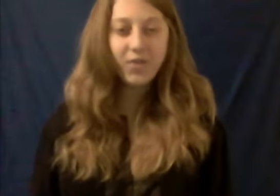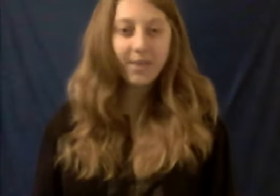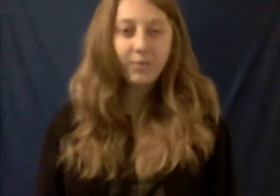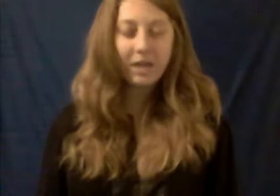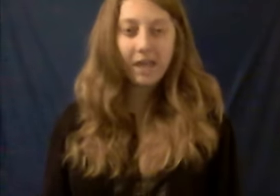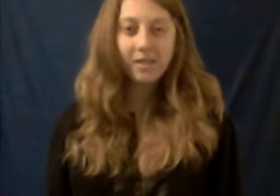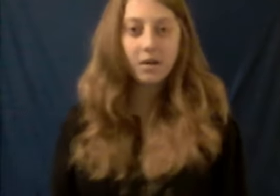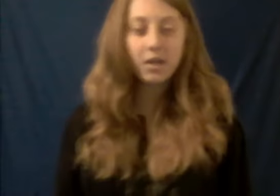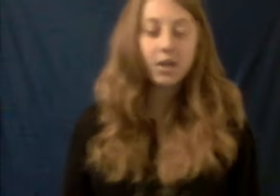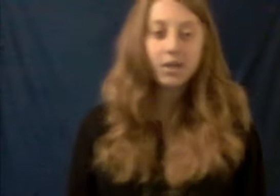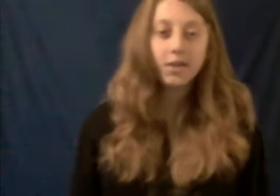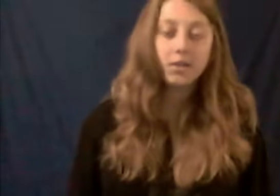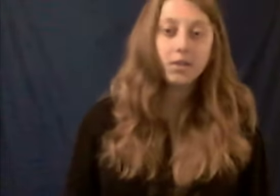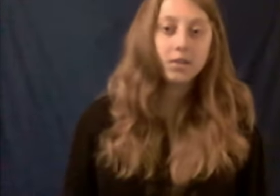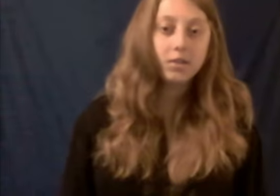them together?